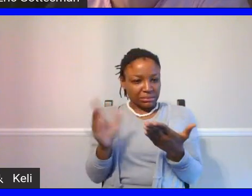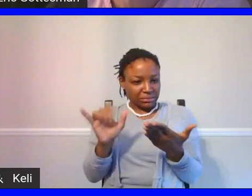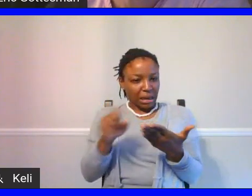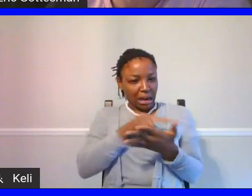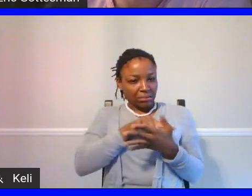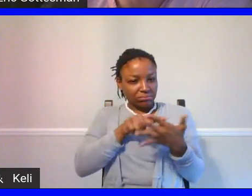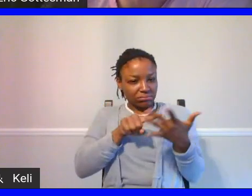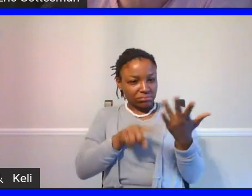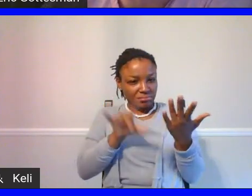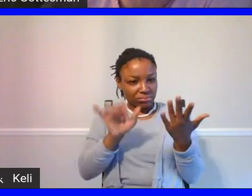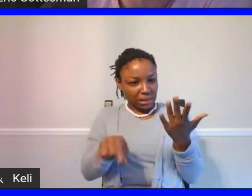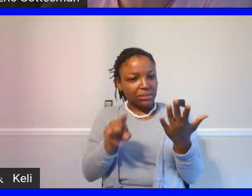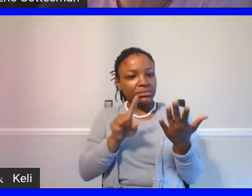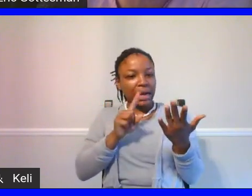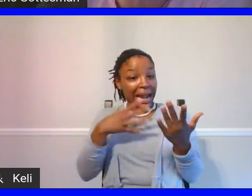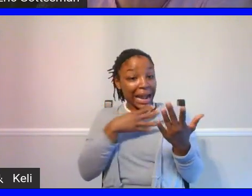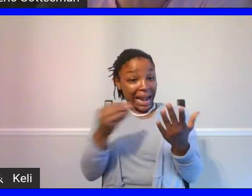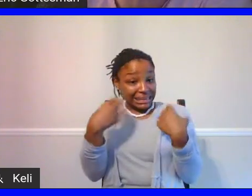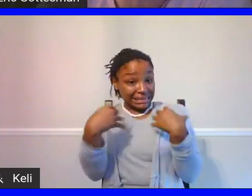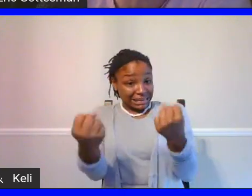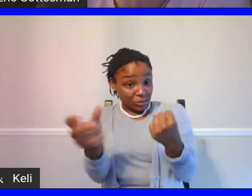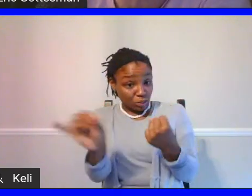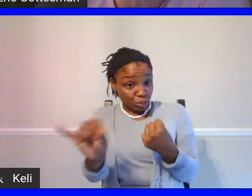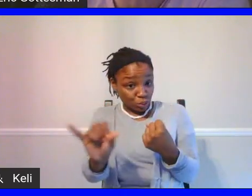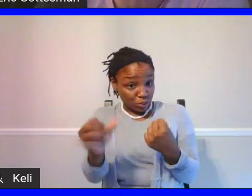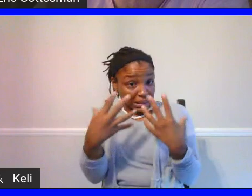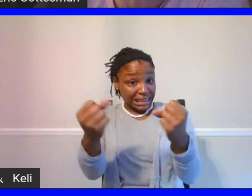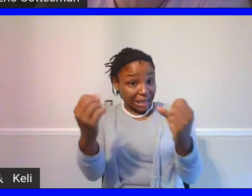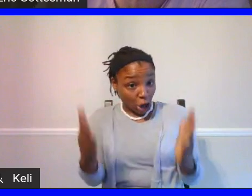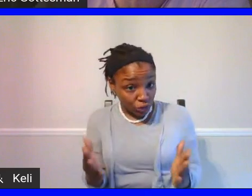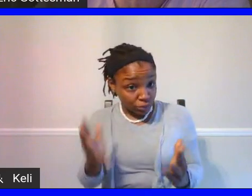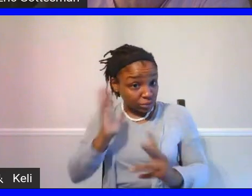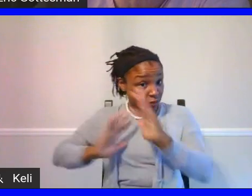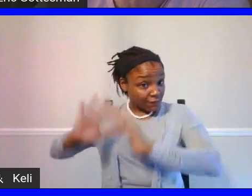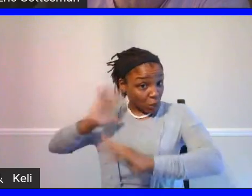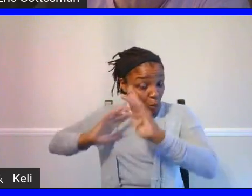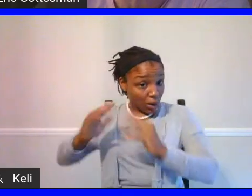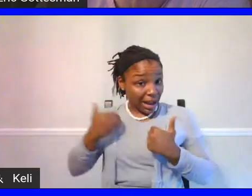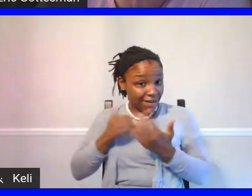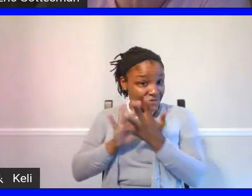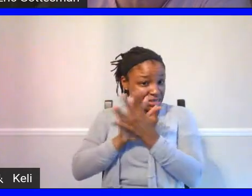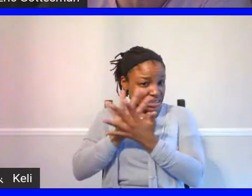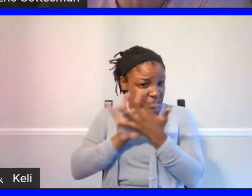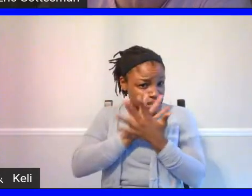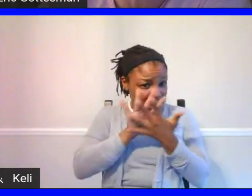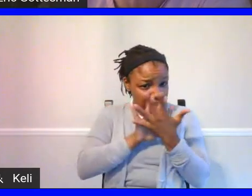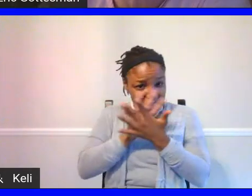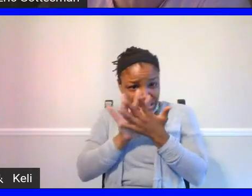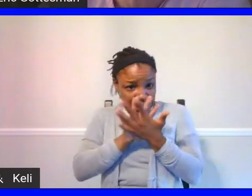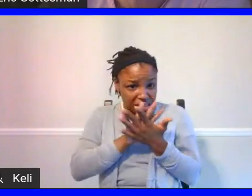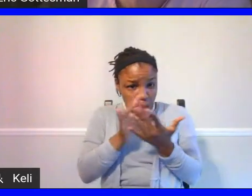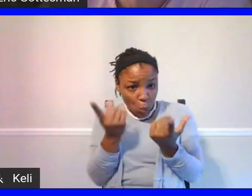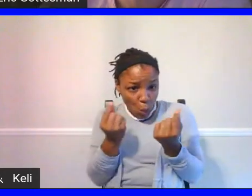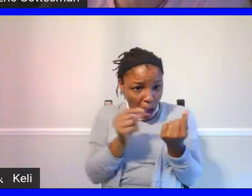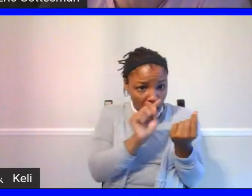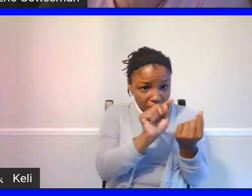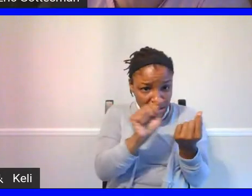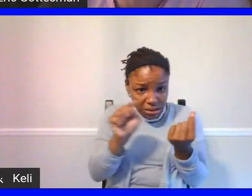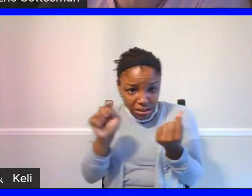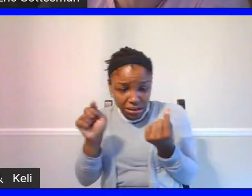like, and healing and healers. I mean, there were blurred lines between all these disciplines, right?